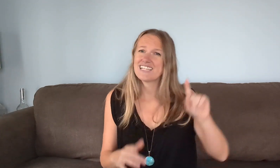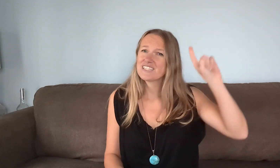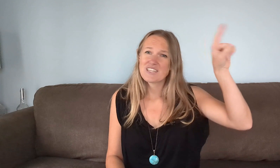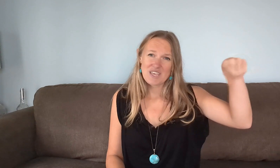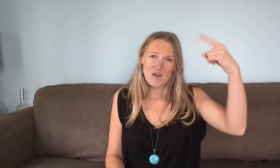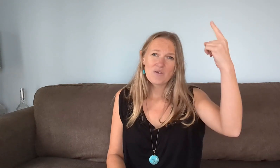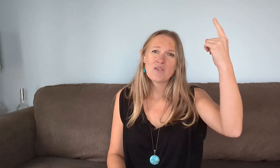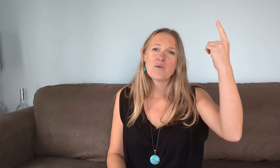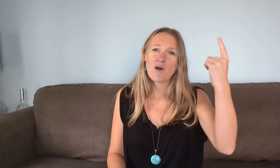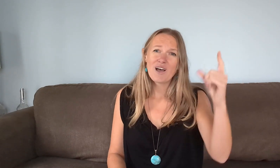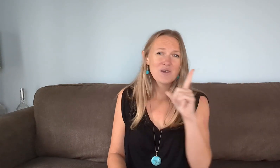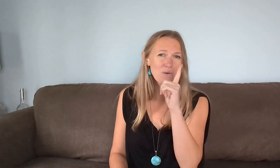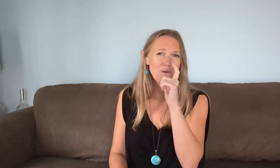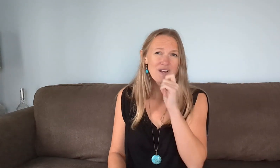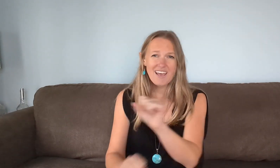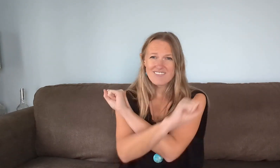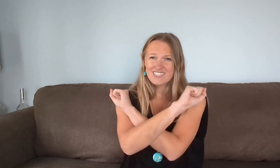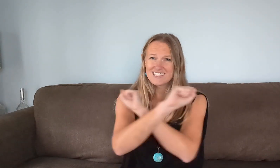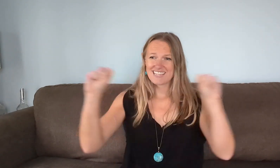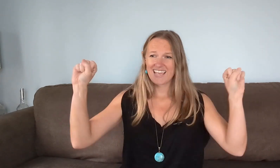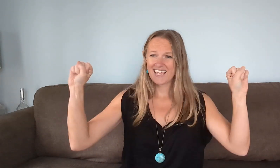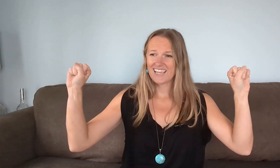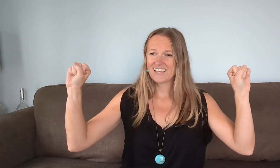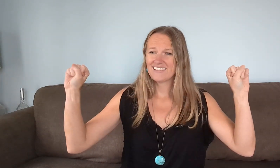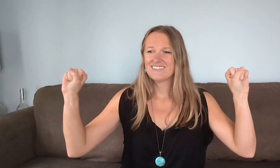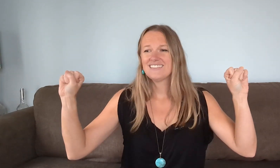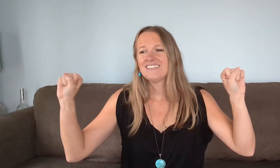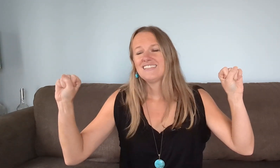Jesus, the only one who could ever save.